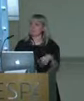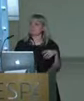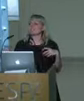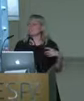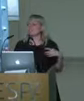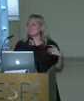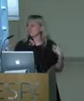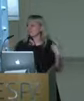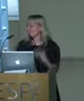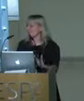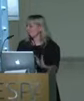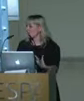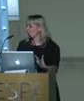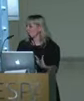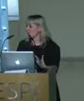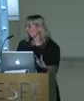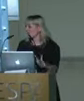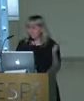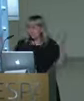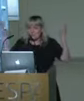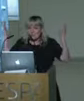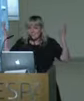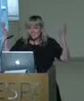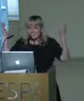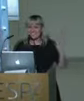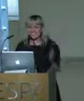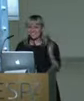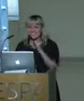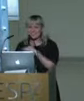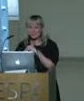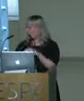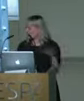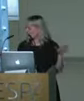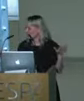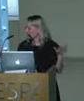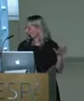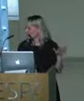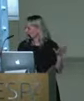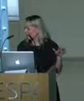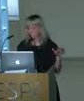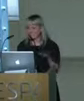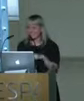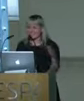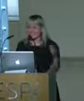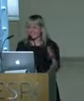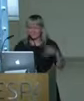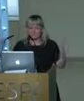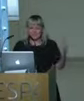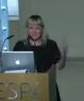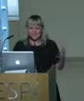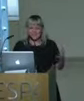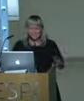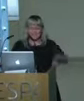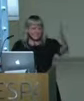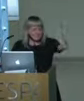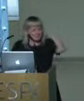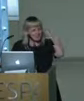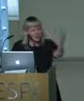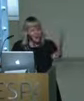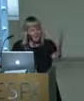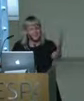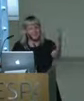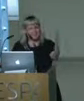that understand user experience, it's gold. It just shortens a whole lot of the production process because you don't have to explain the